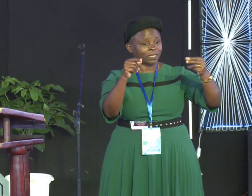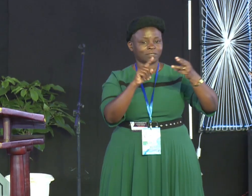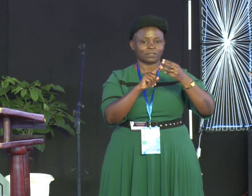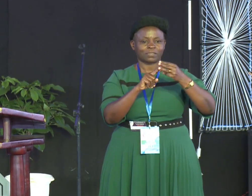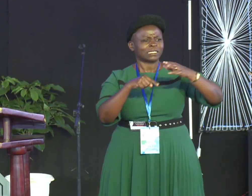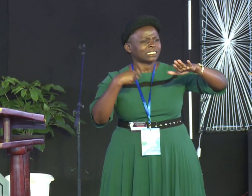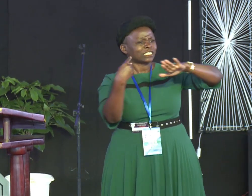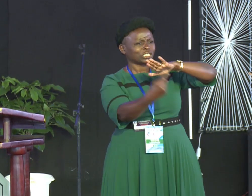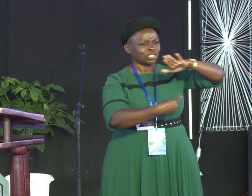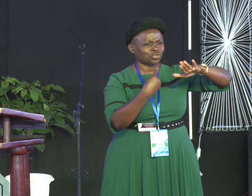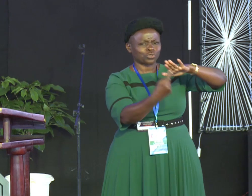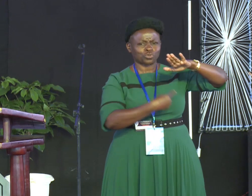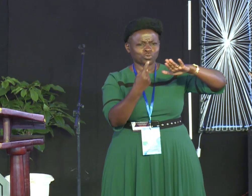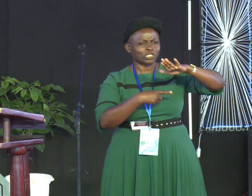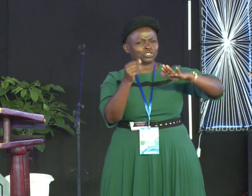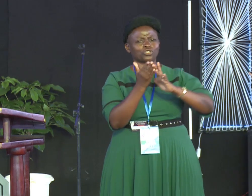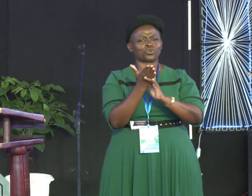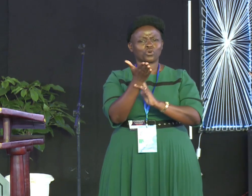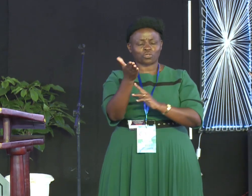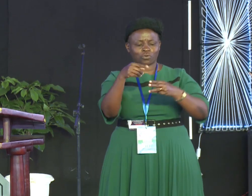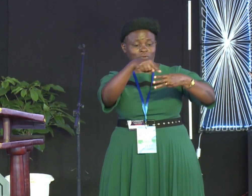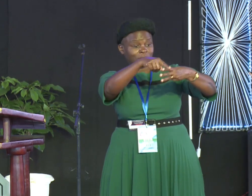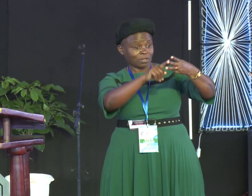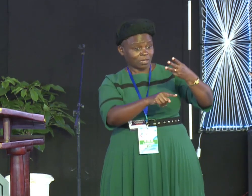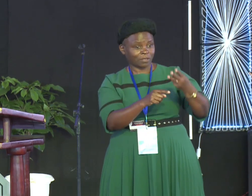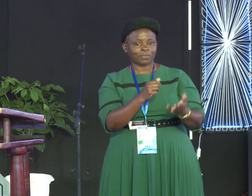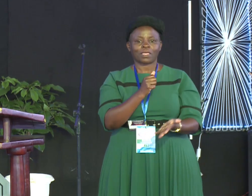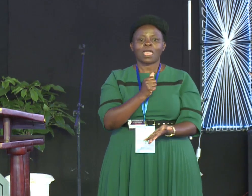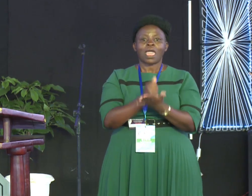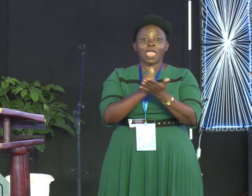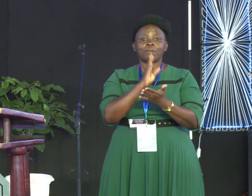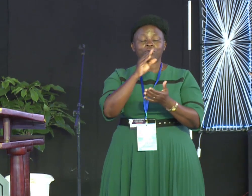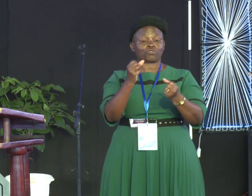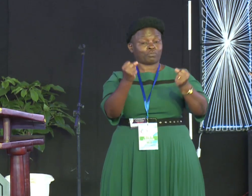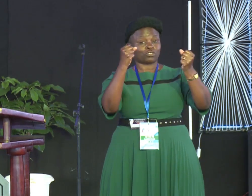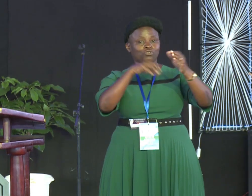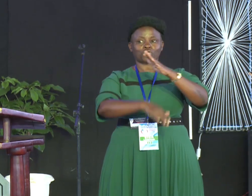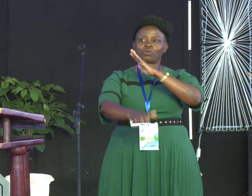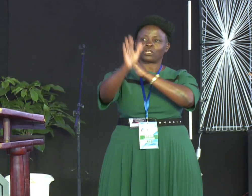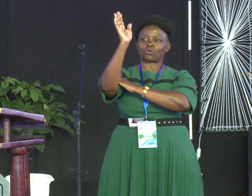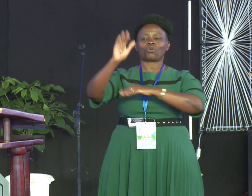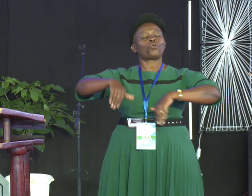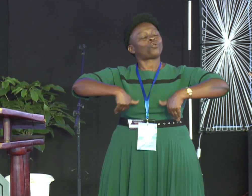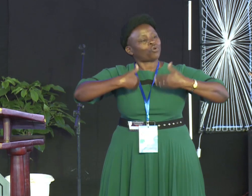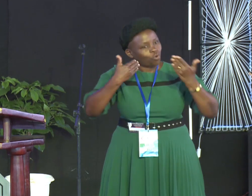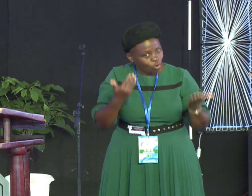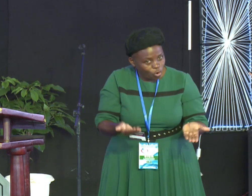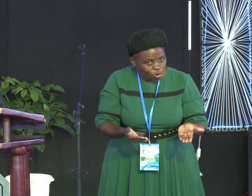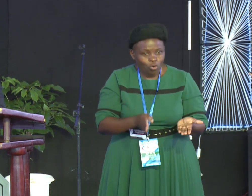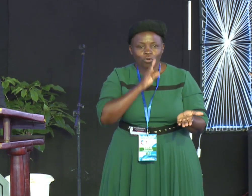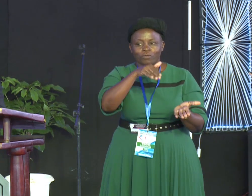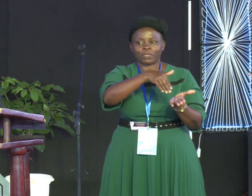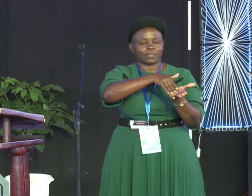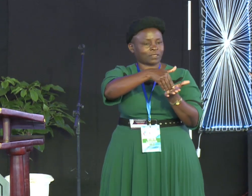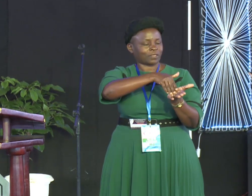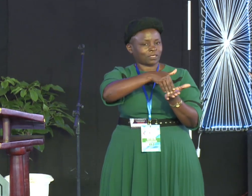word, embera ze tuyitamu, the circumstances we go through, bituyamba okubeera abamanyi mu Katonda oba okubeera abanafu. They help us either to be